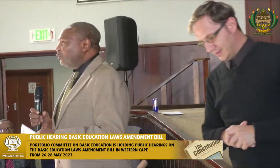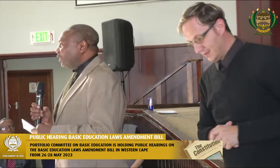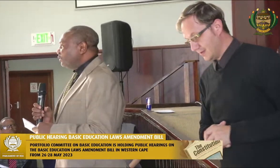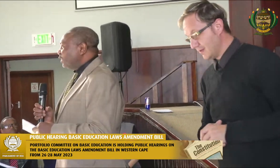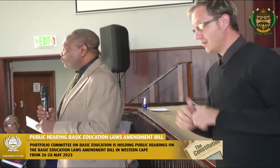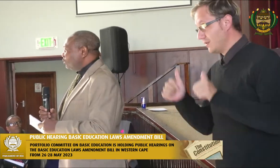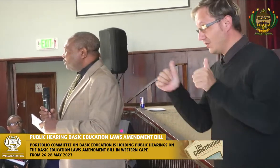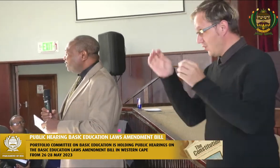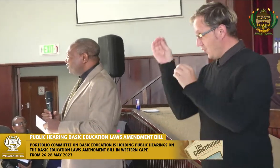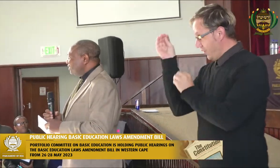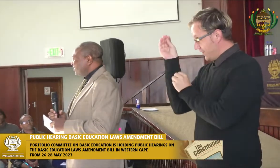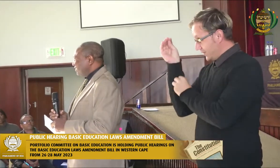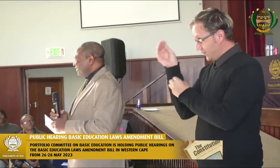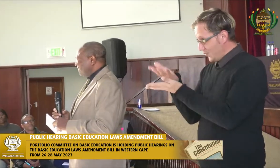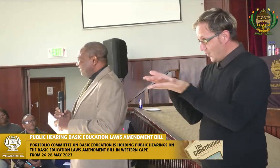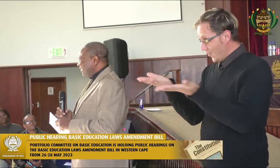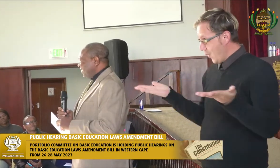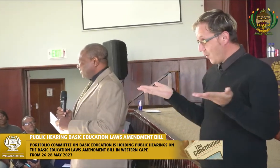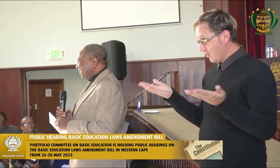Good afternoon.